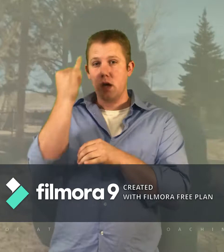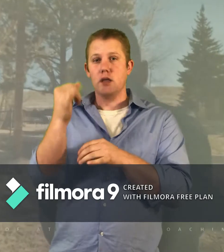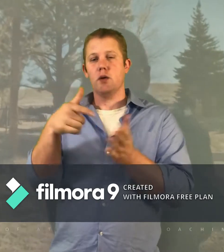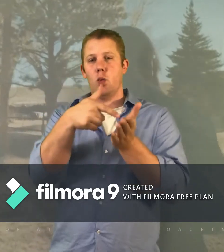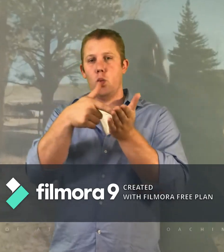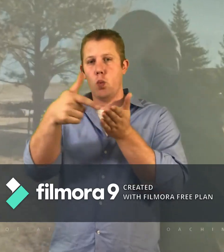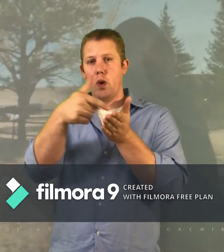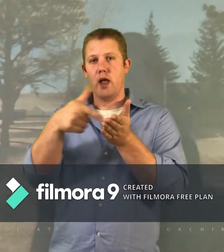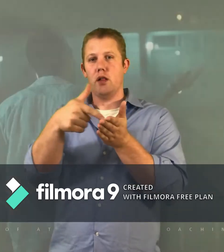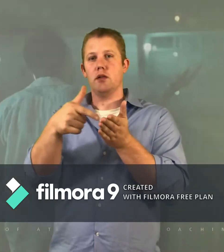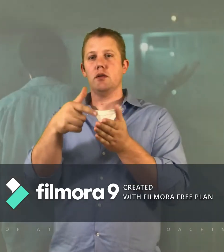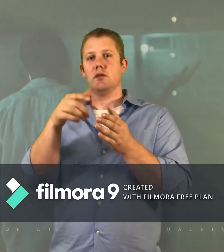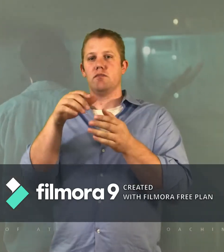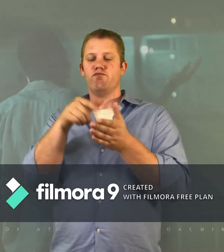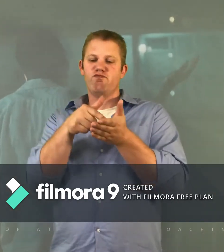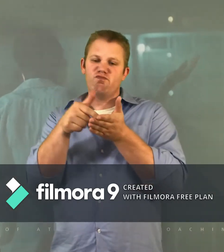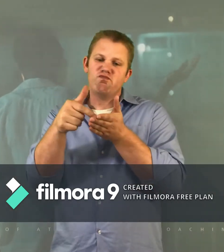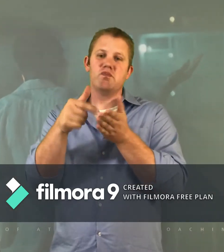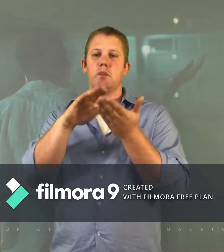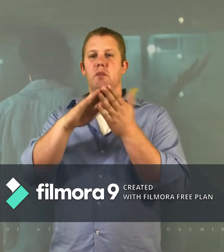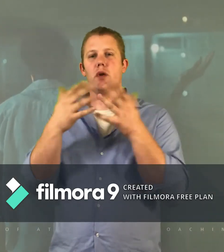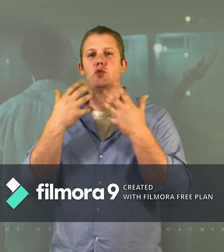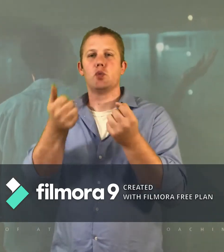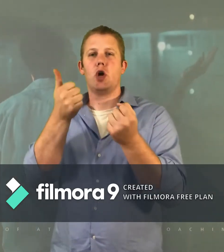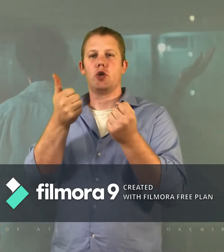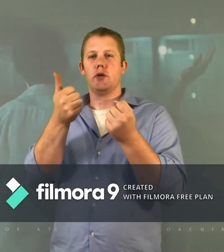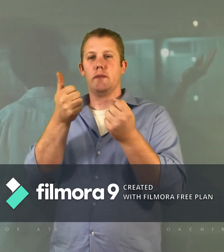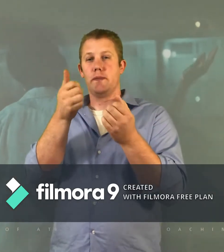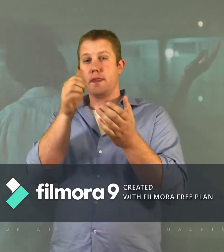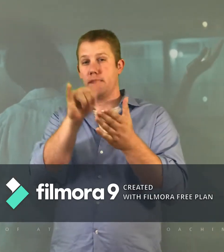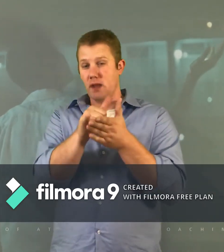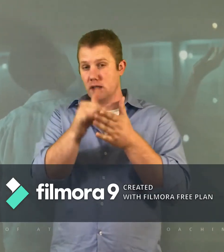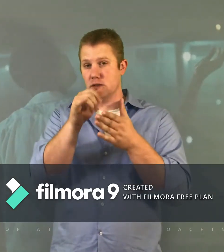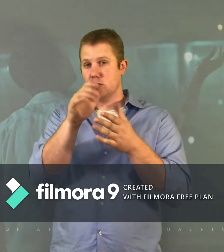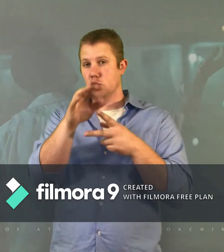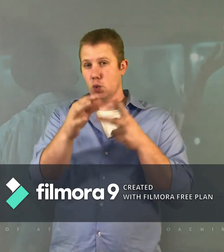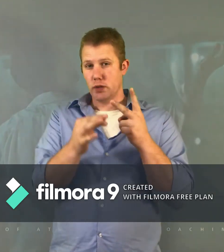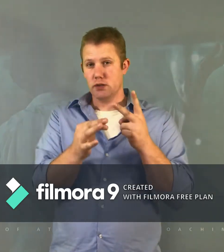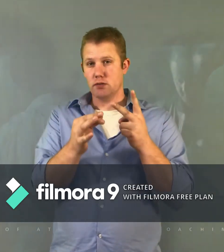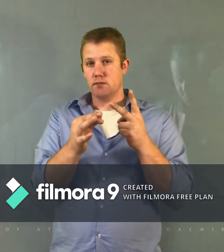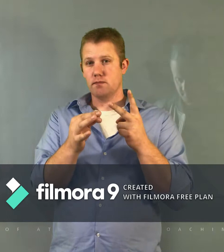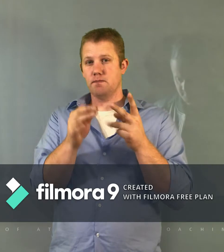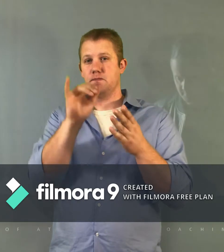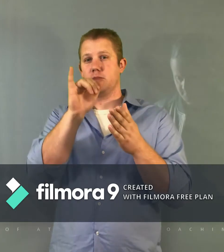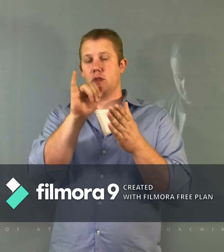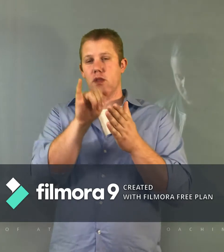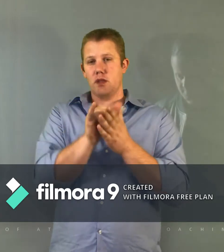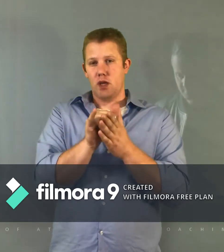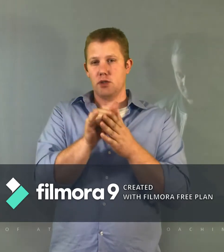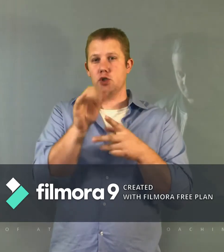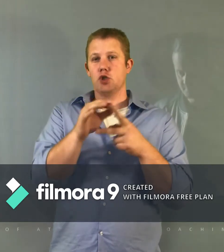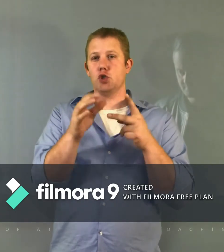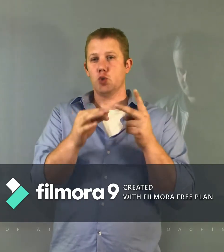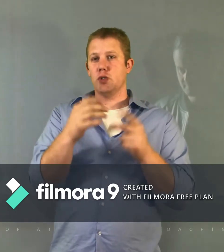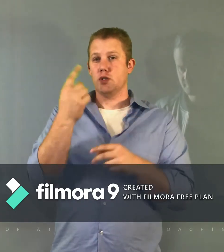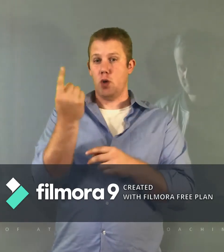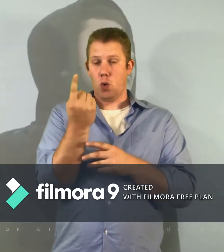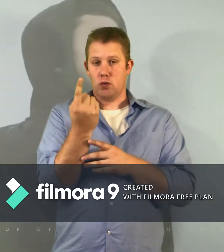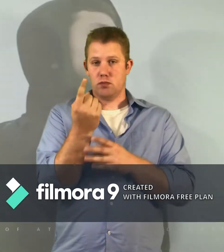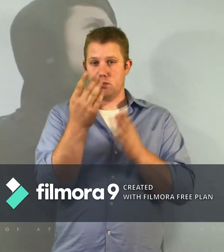it becomes like a weld that literally makes you stronger, is a choice. And it's a